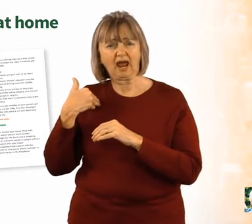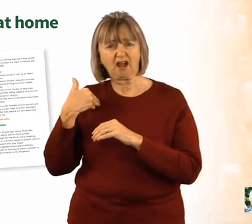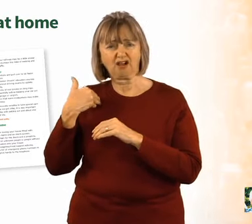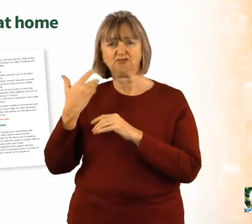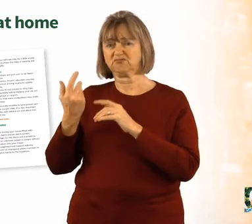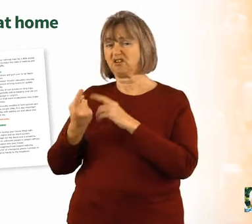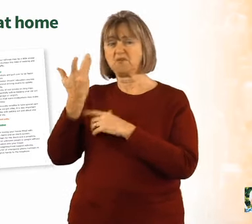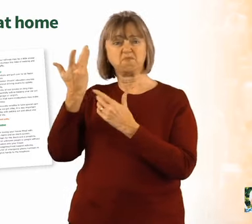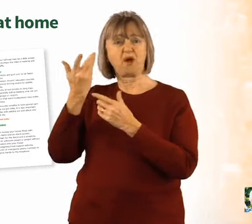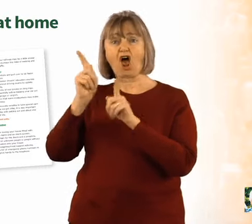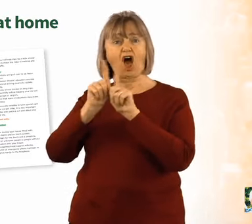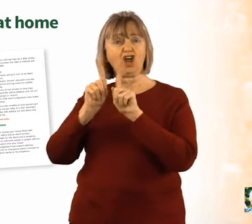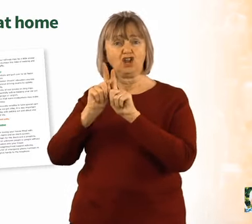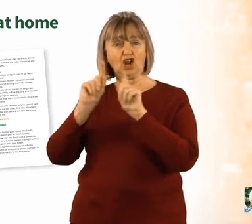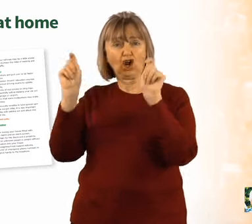a.m. means all is not well.